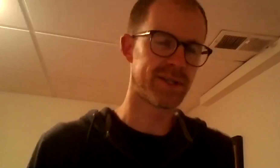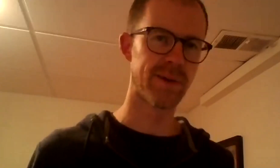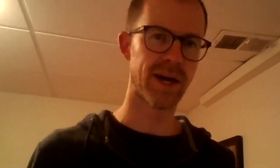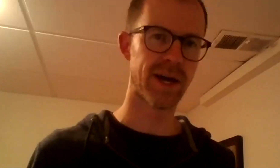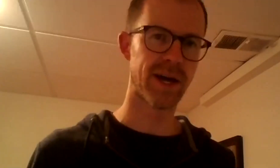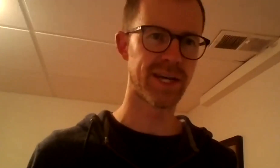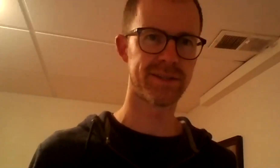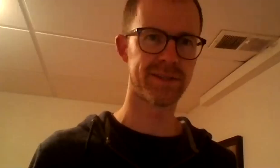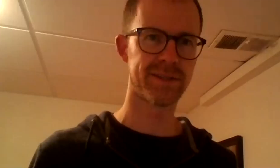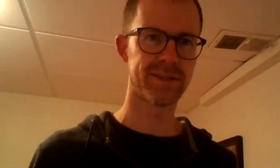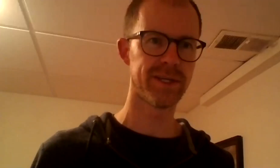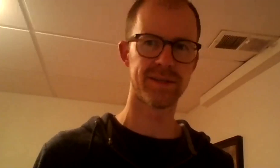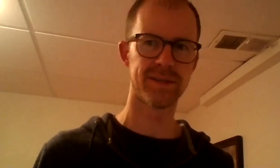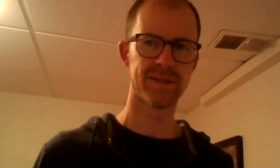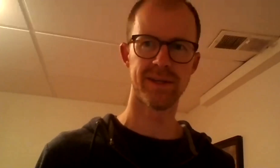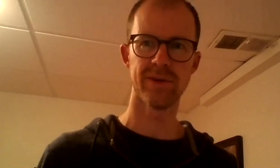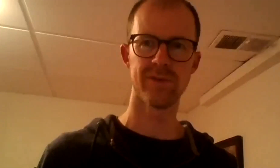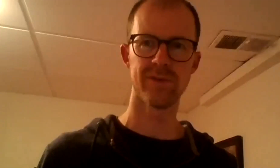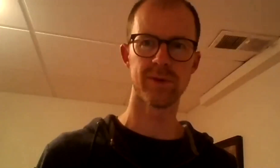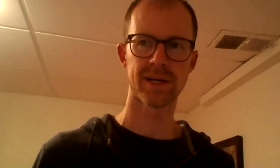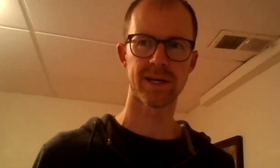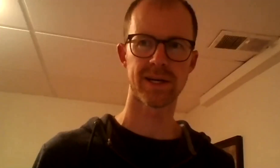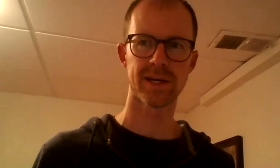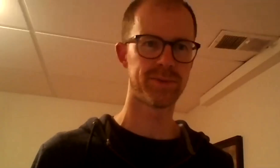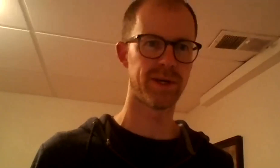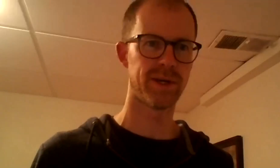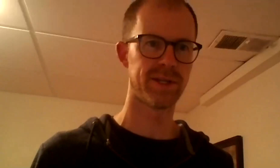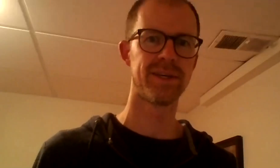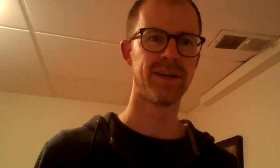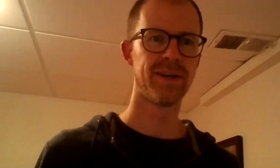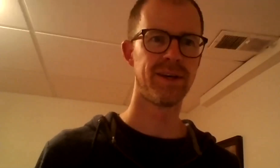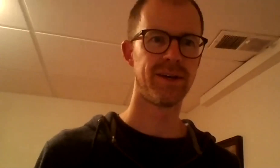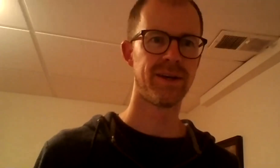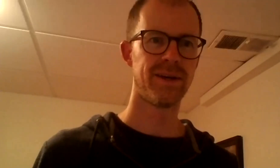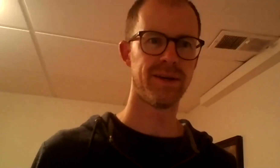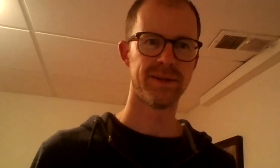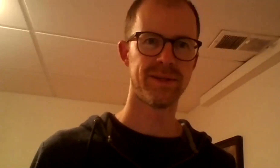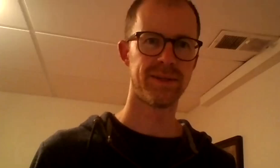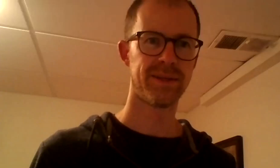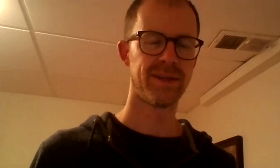out of your day to do this and teach everyone and talk about your experiences.